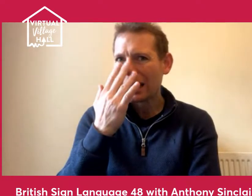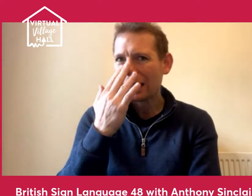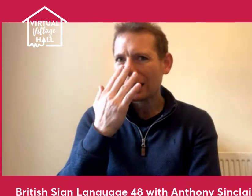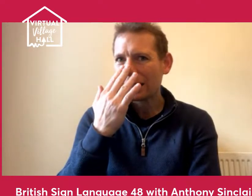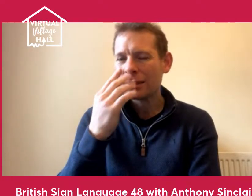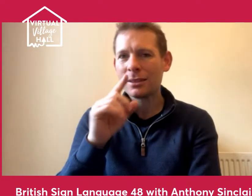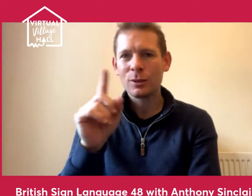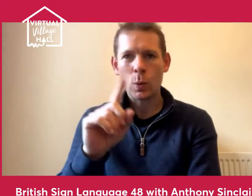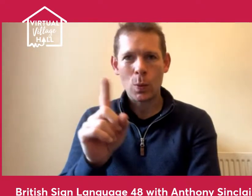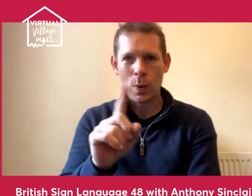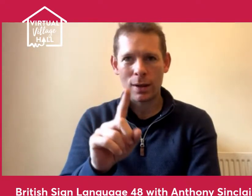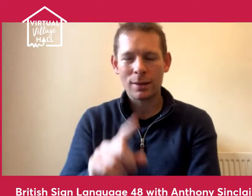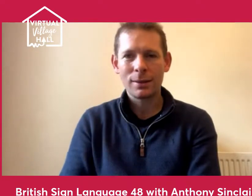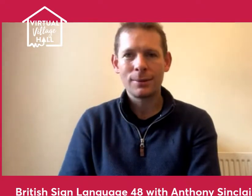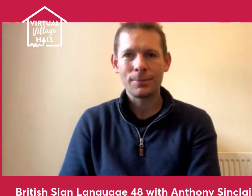So your age is what?